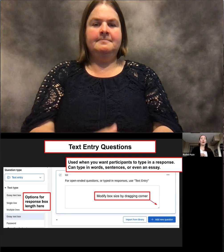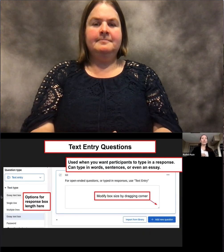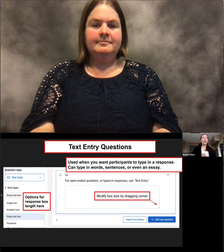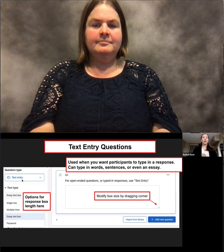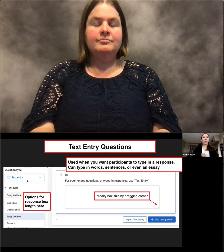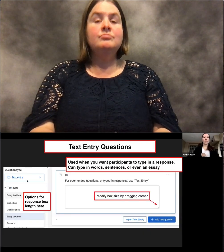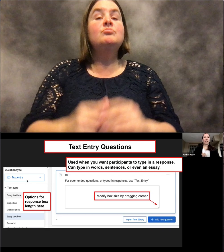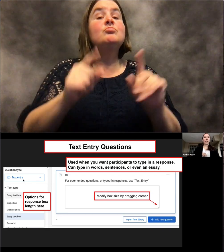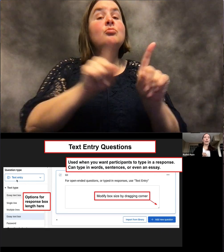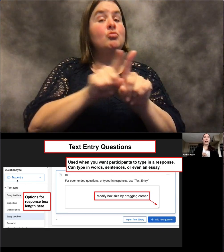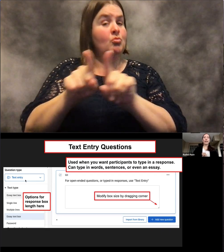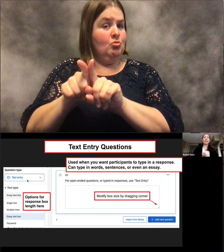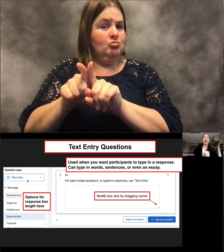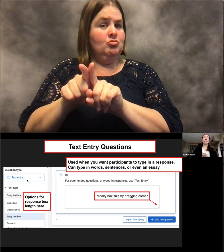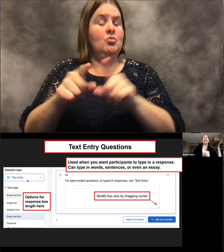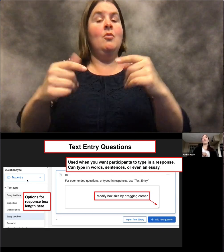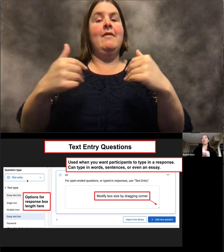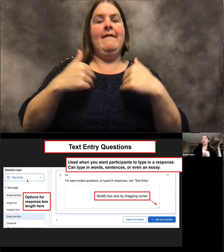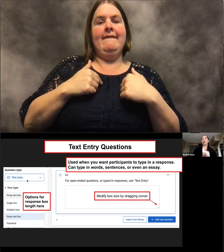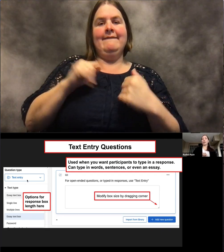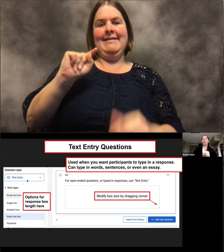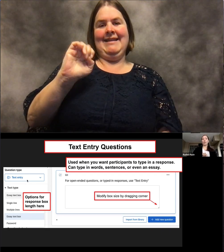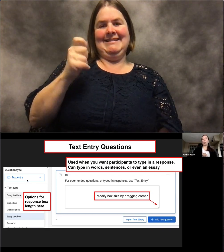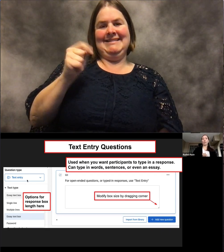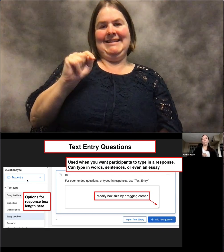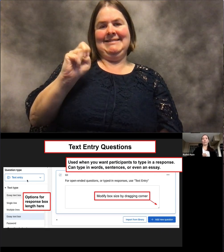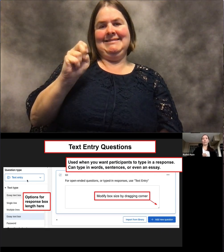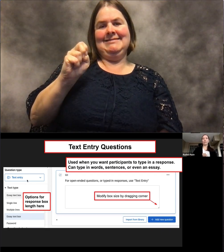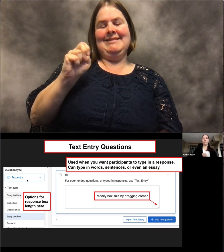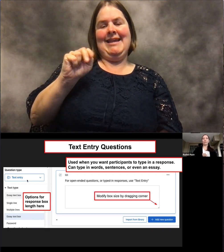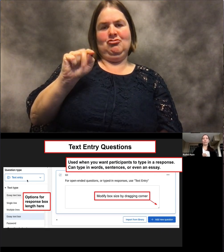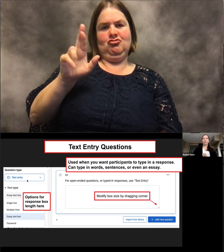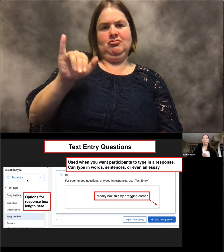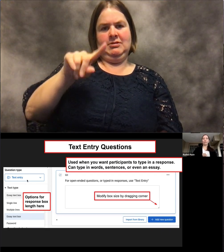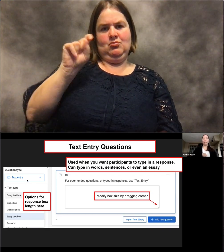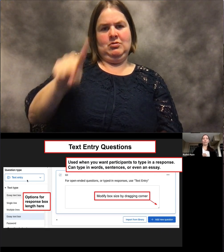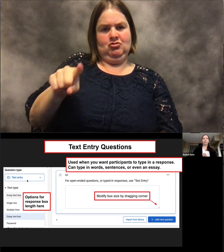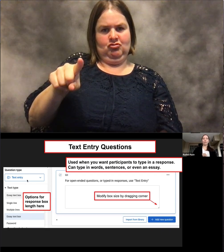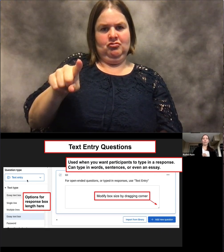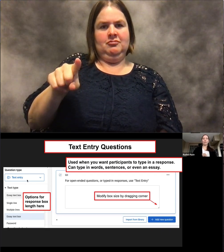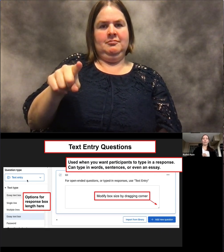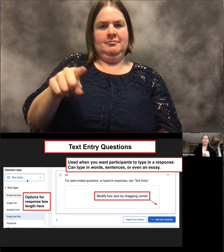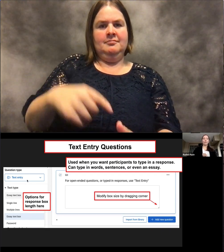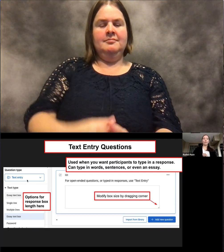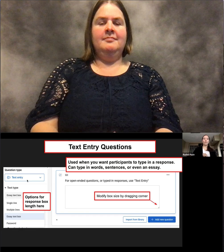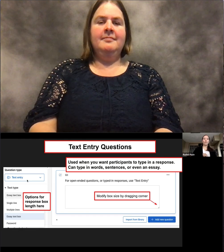There is also a text entry question.